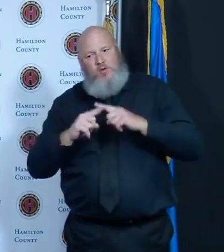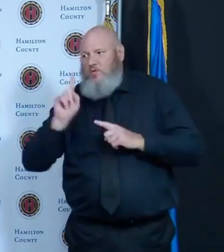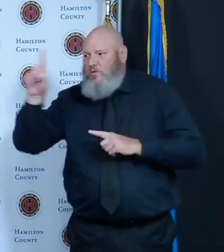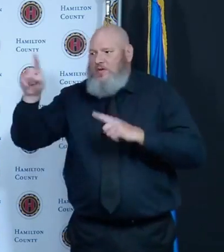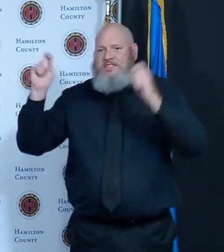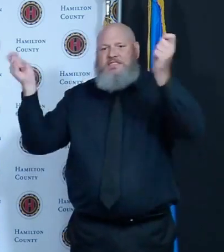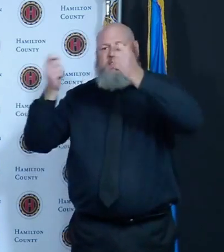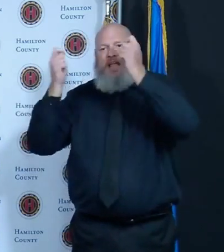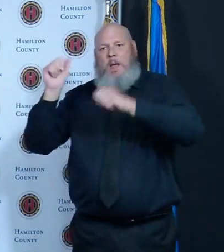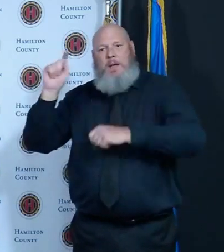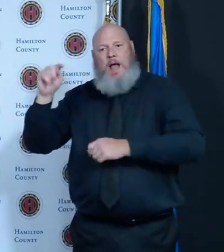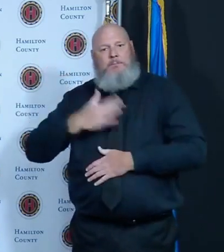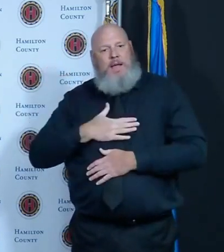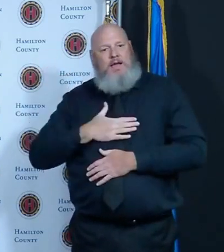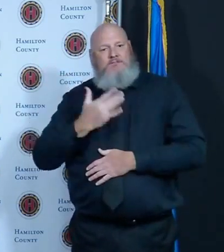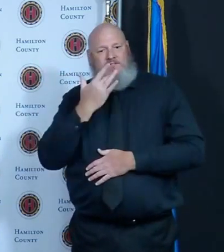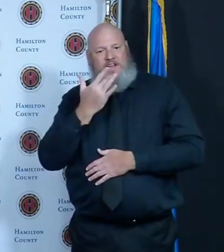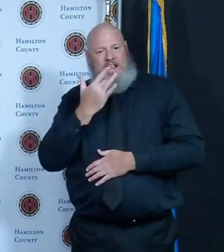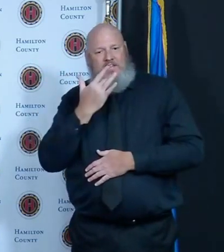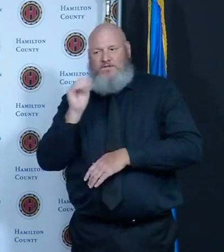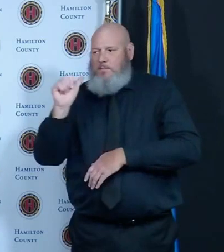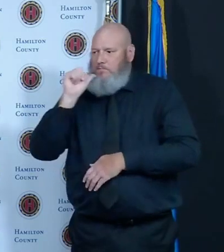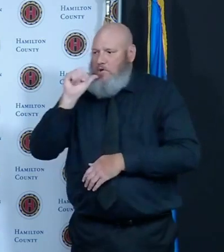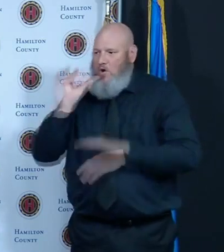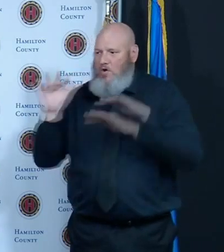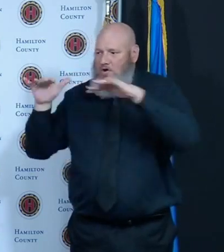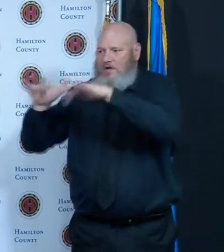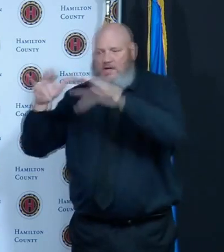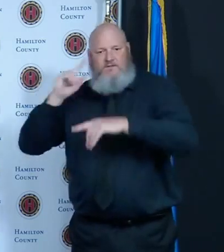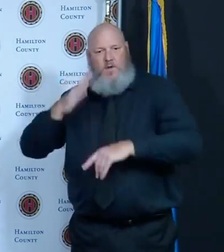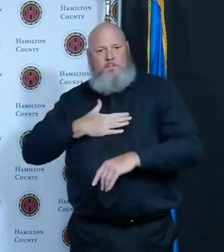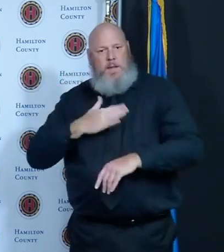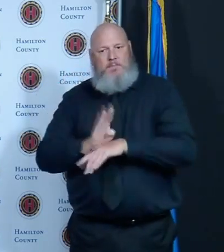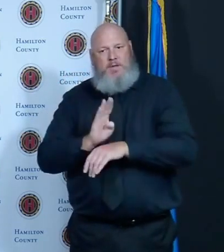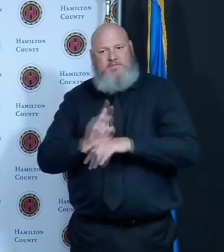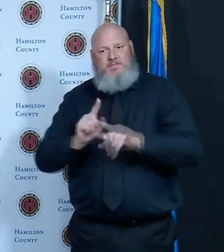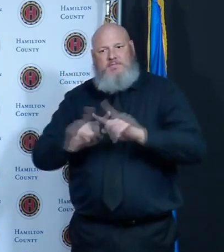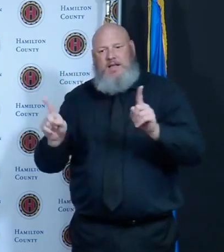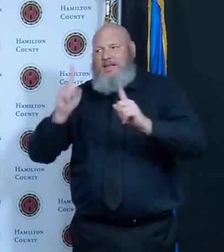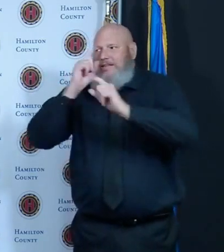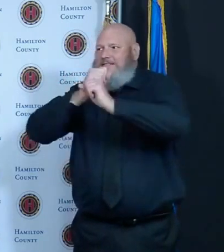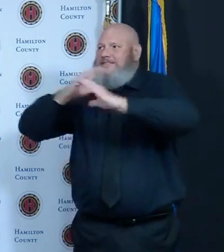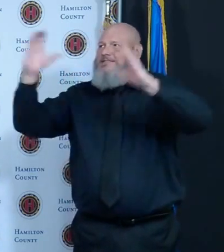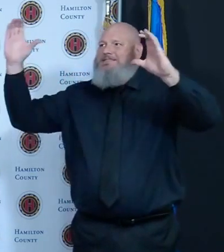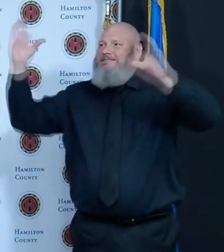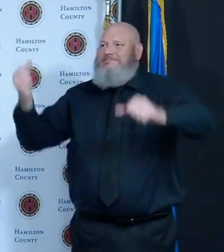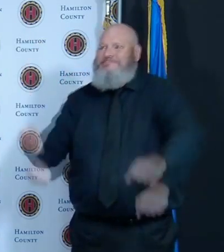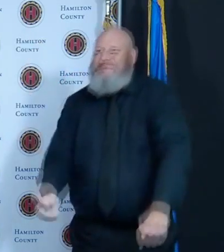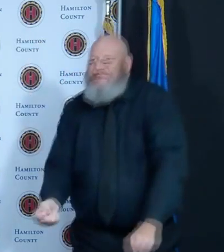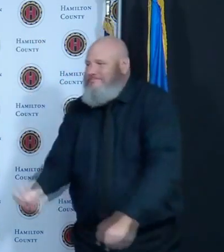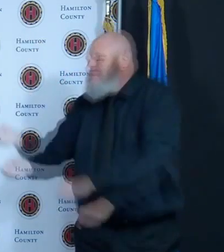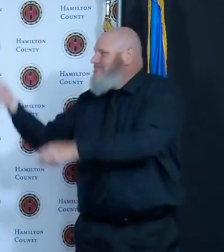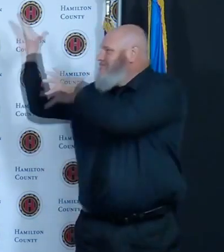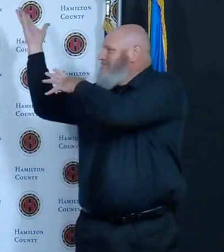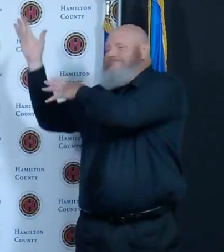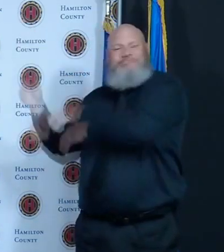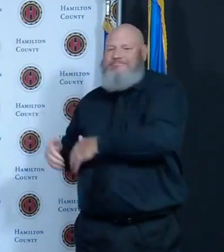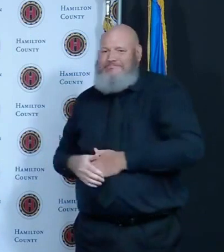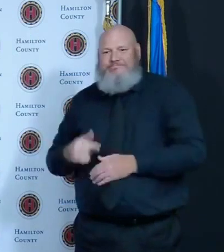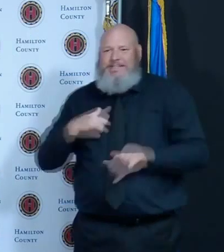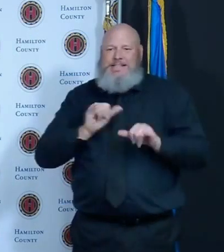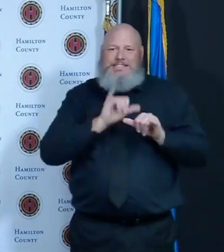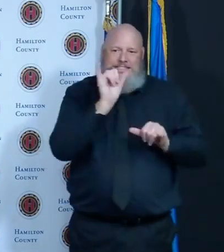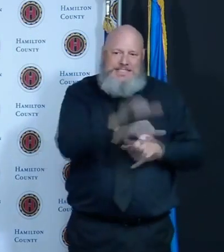ordering cheeseburgers and having cold drinks and, you know, sharing stories of the last 5 years and good laughs. And maybe we'll have a Zoom meeting and do something along